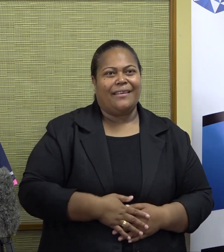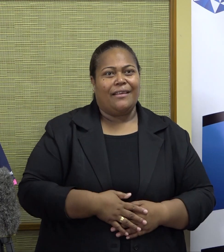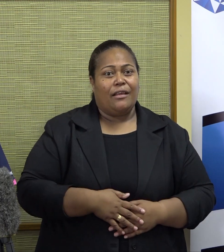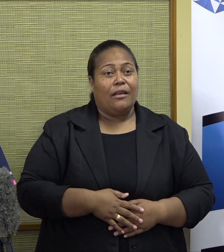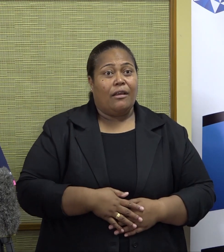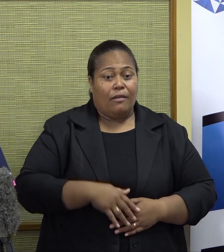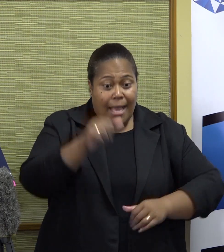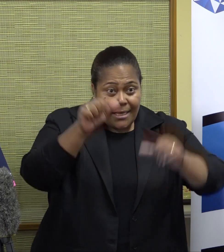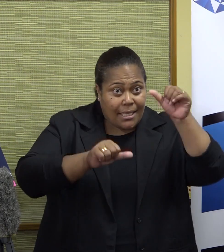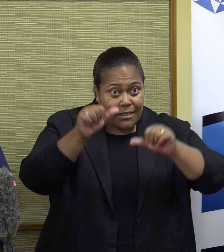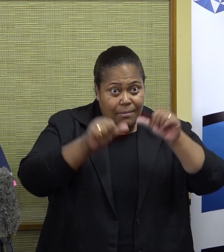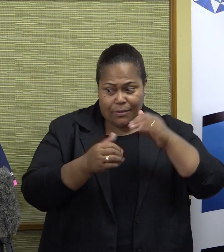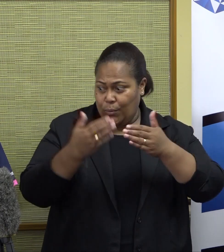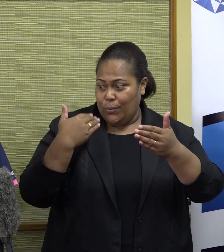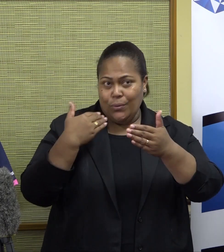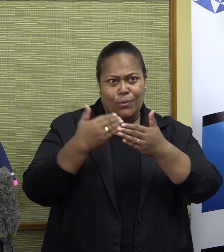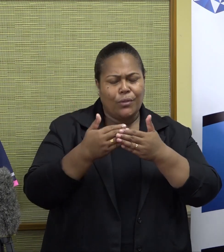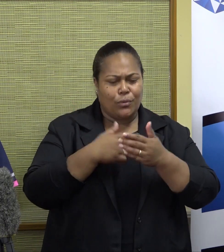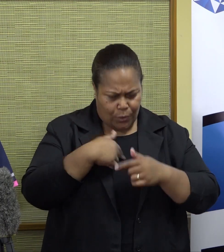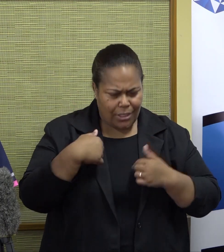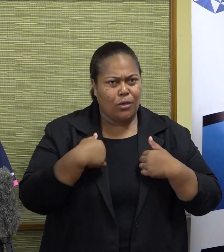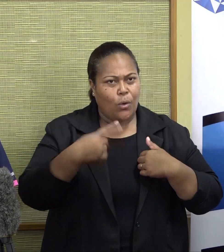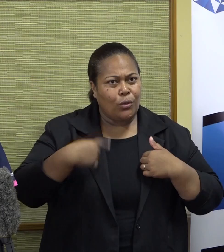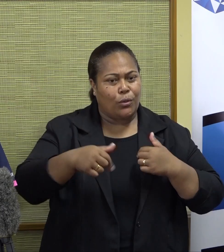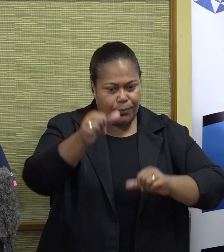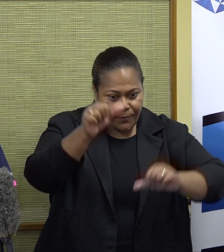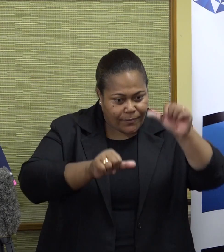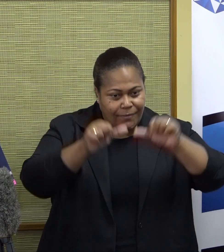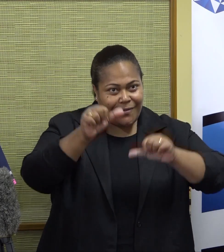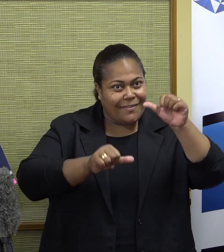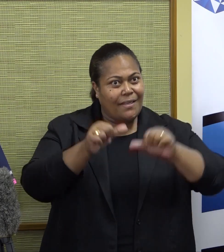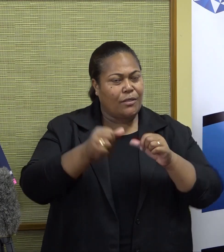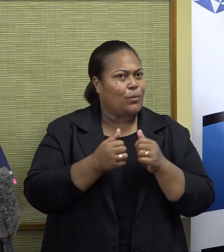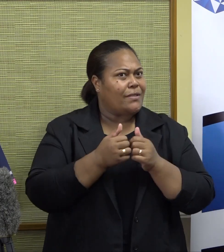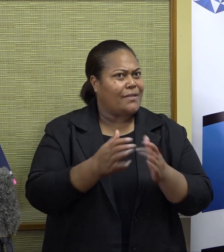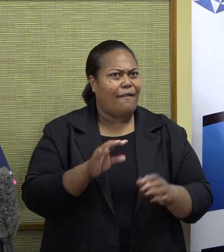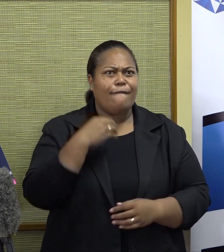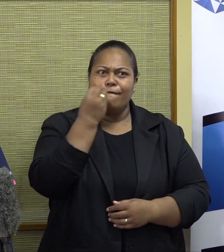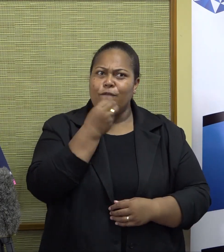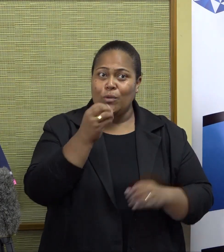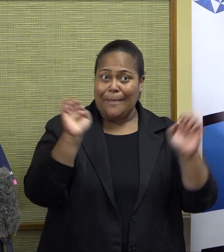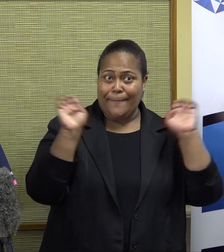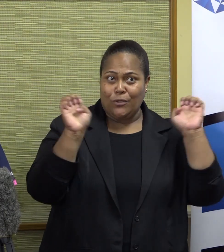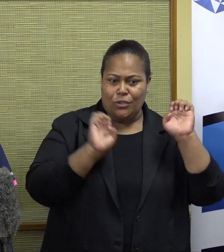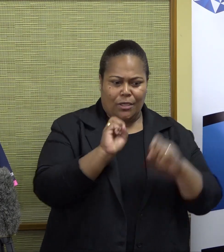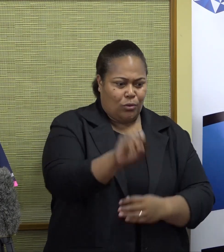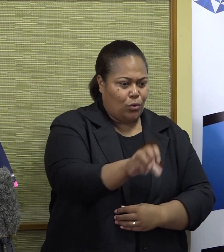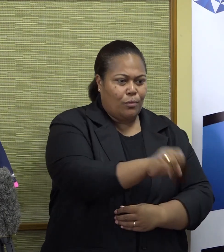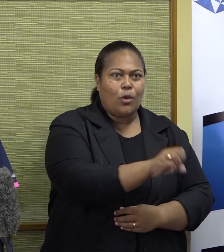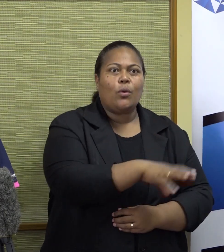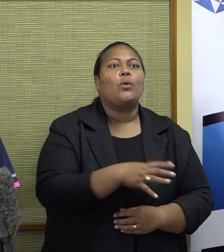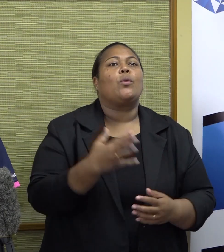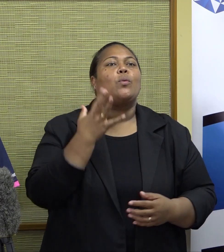assessment, that is currently ongoing, and we will first start the emergency food ration distribution